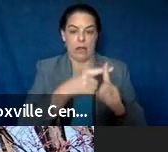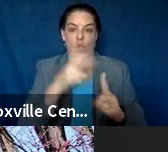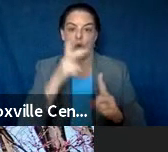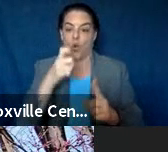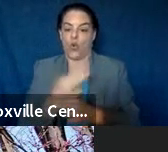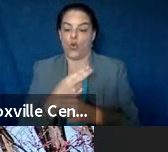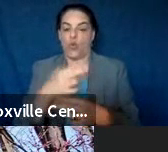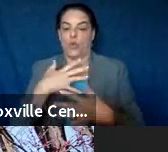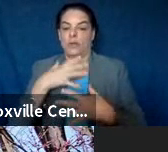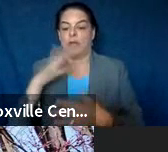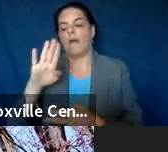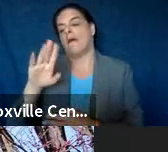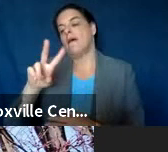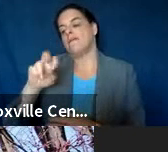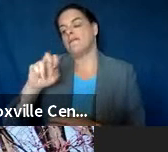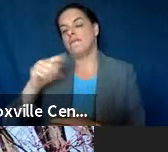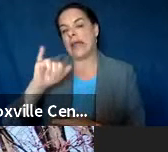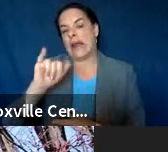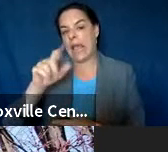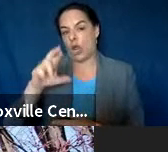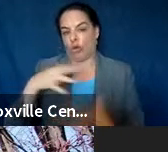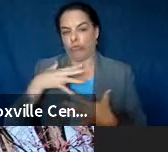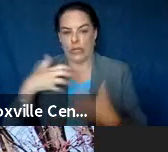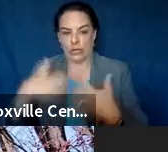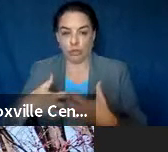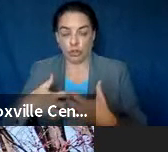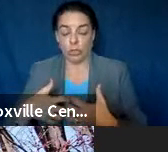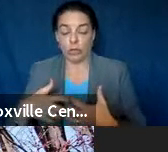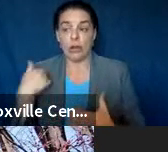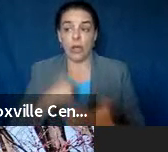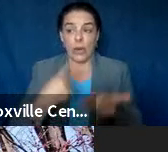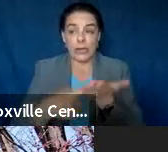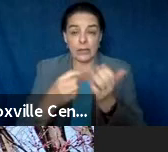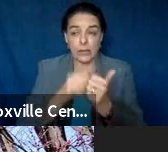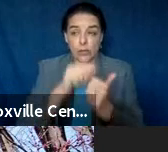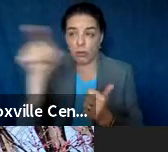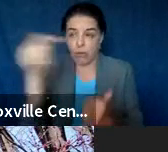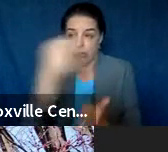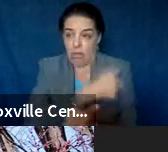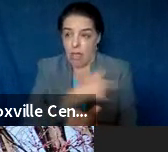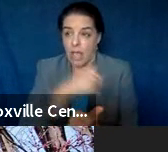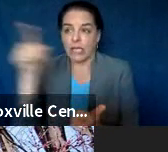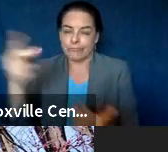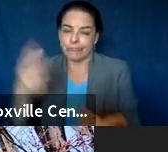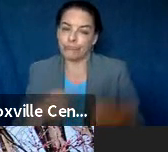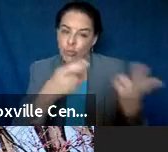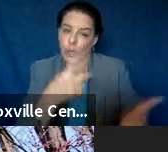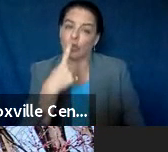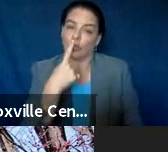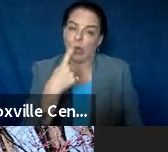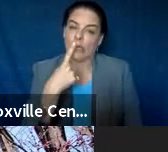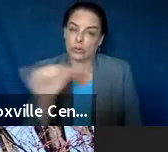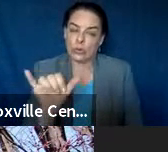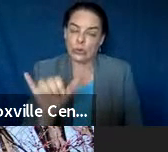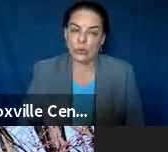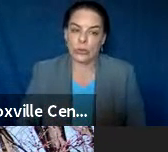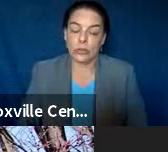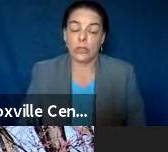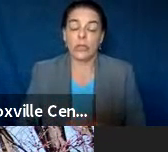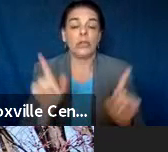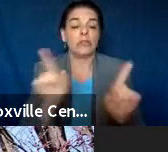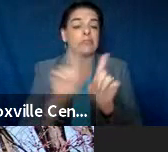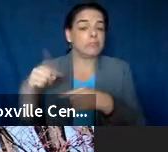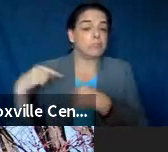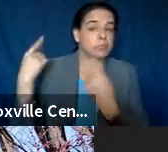ventilators. After speaking with our hospital partners, they have recommended that this benchmark be represented as red. As always, the